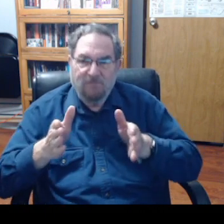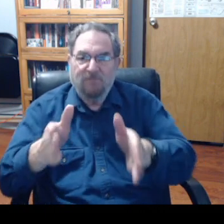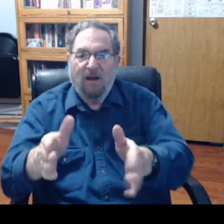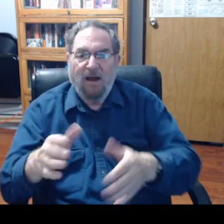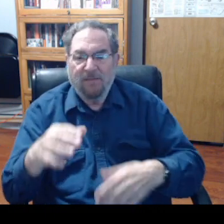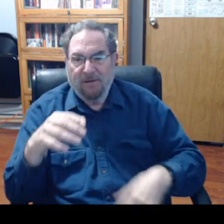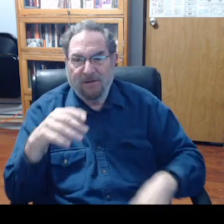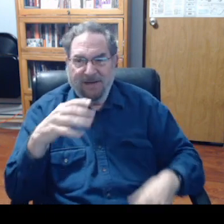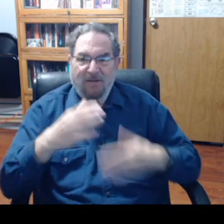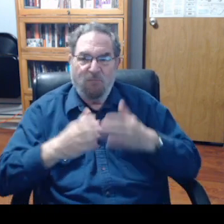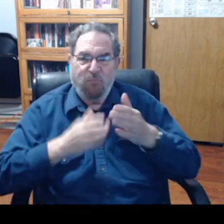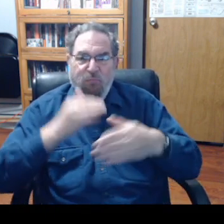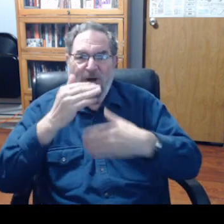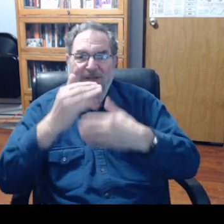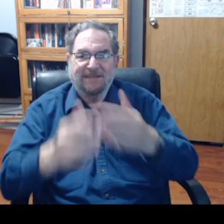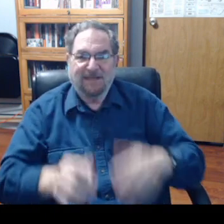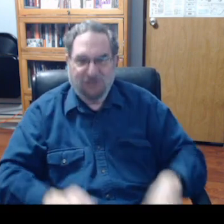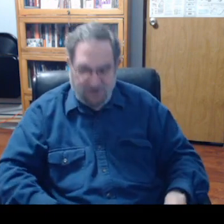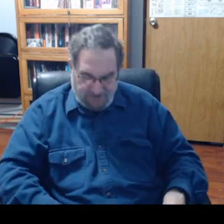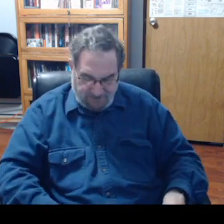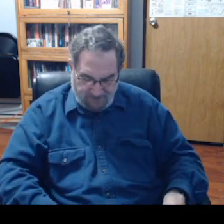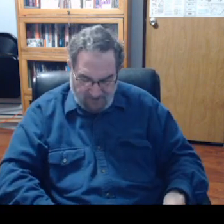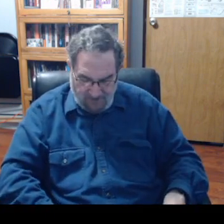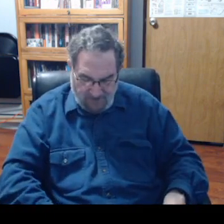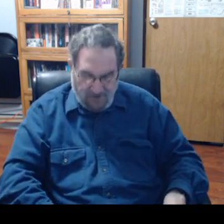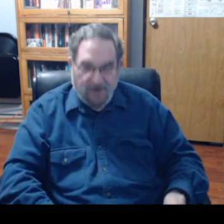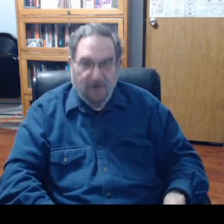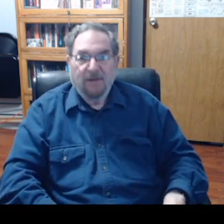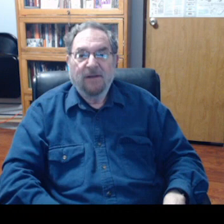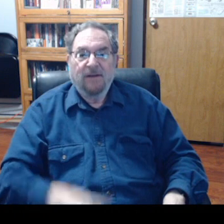down in the procession.